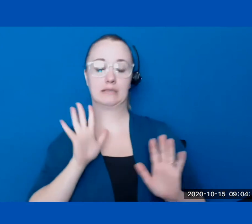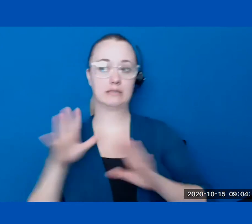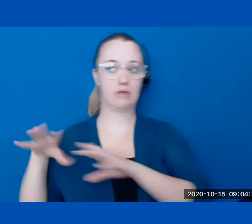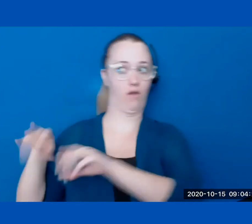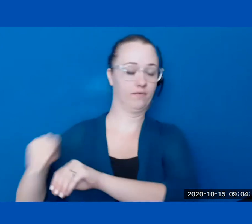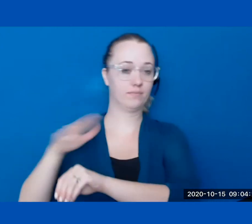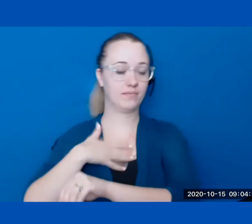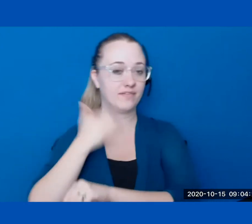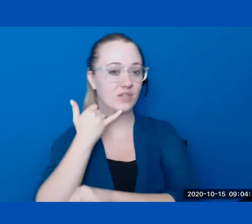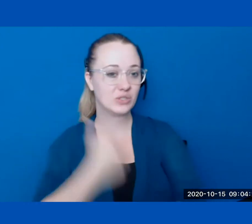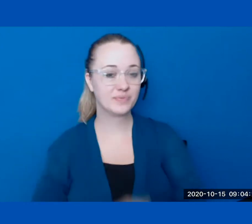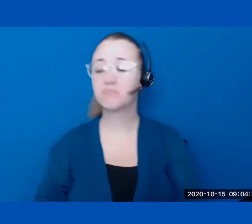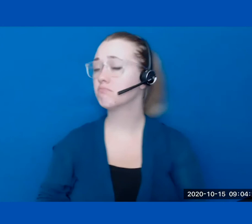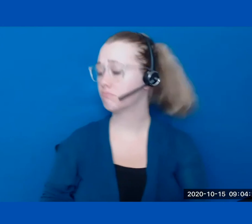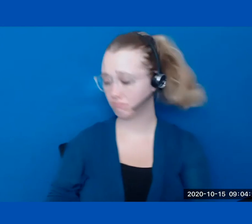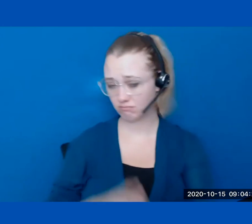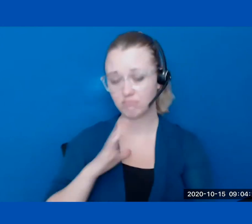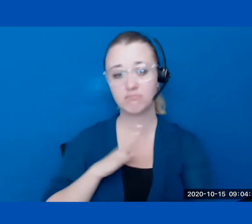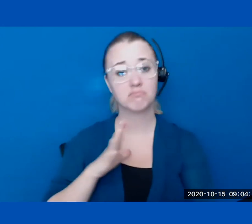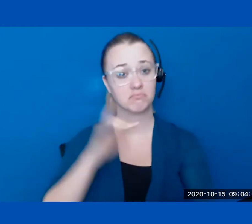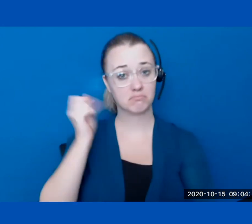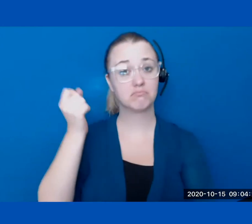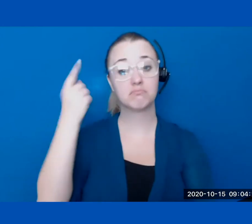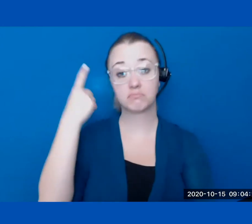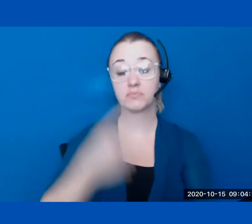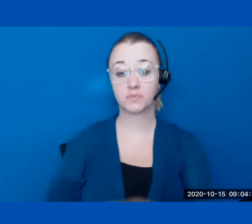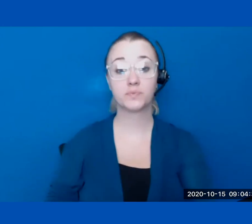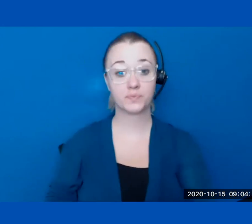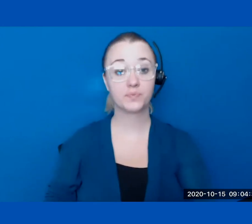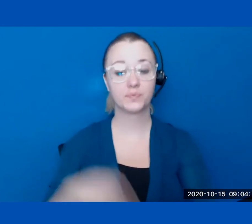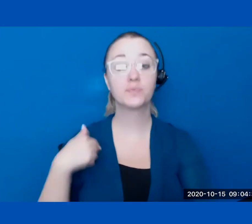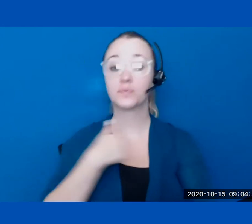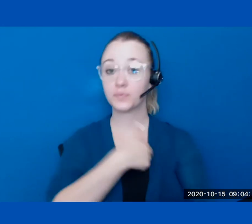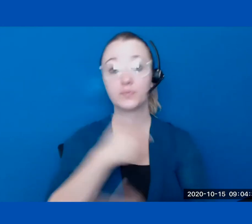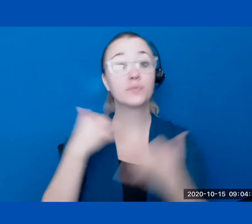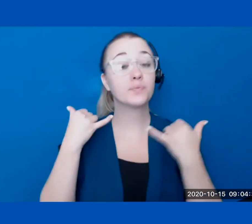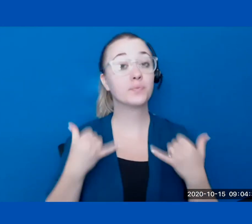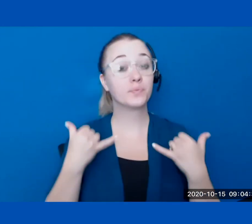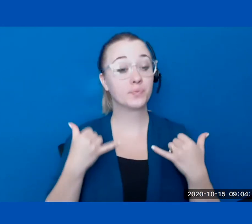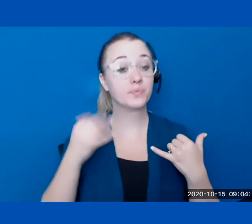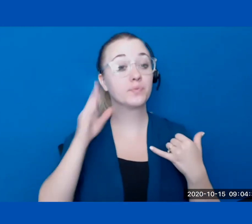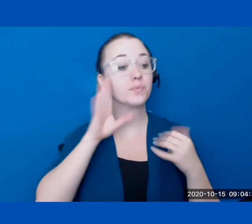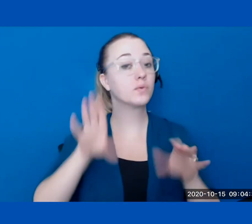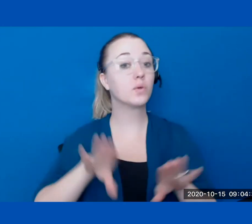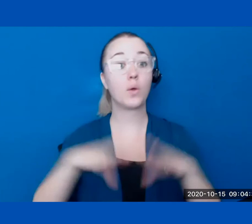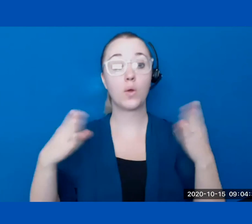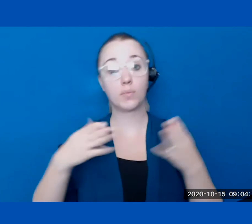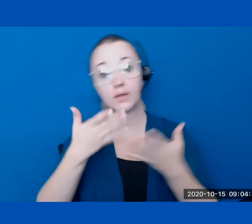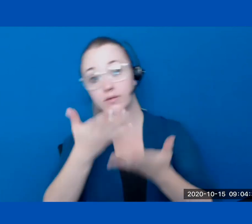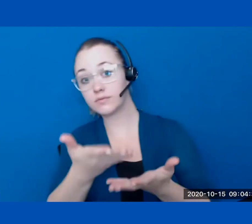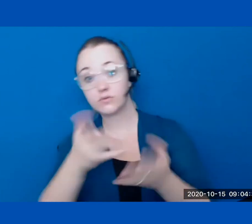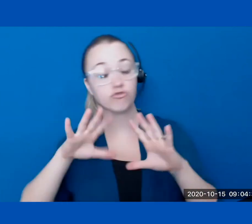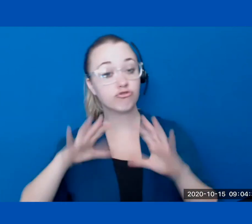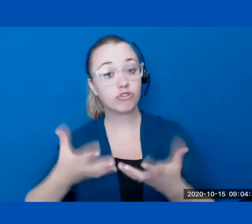so we are going to open it up to the group now. If you have questions